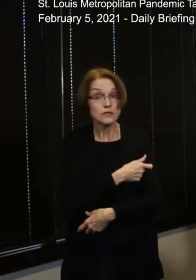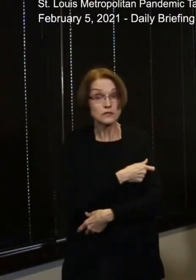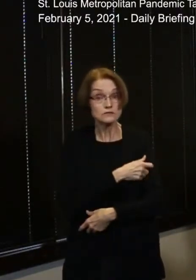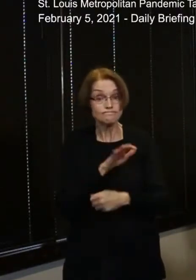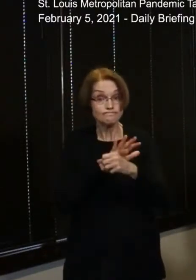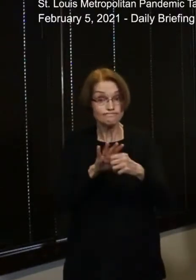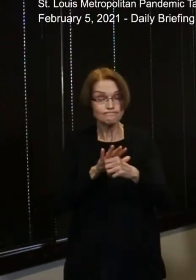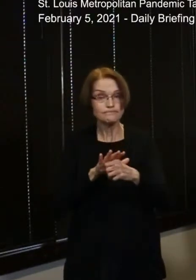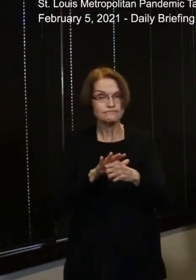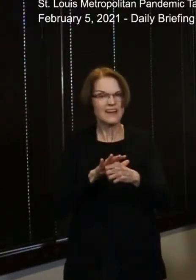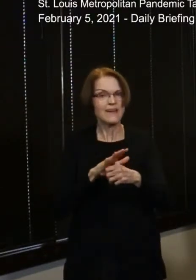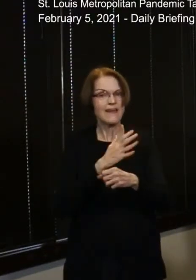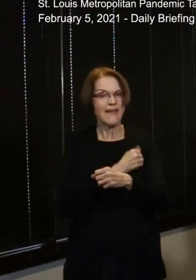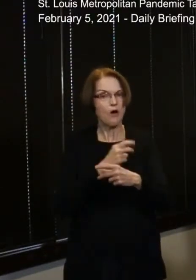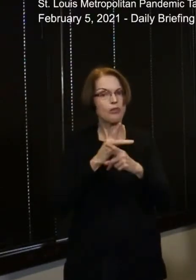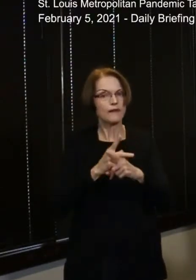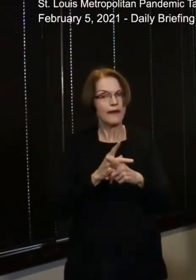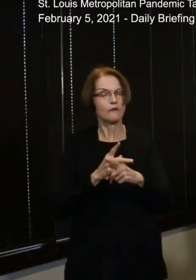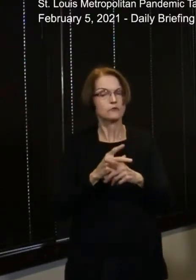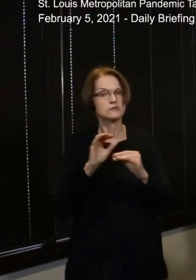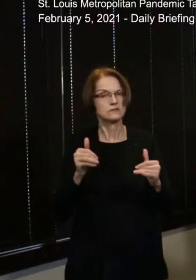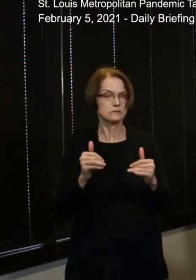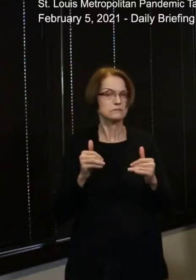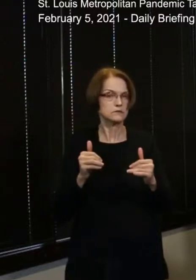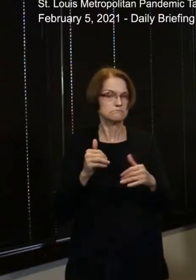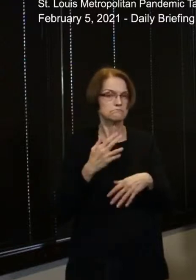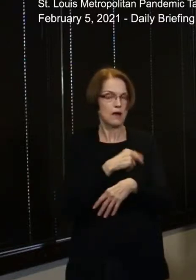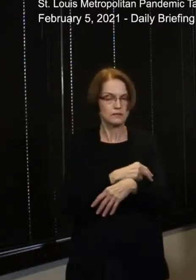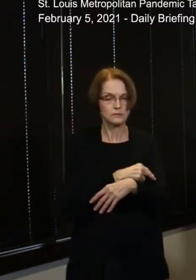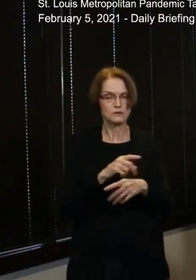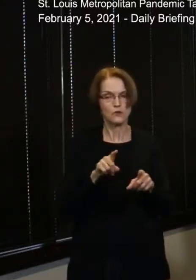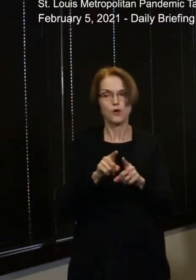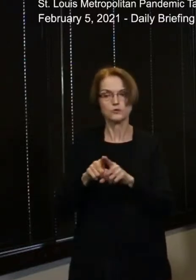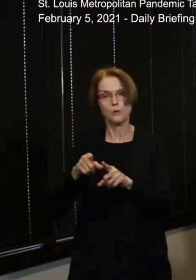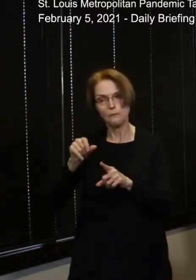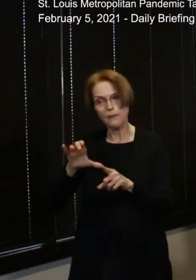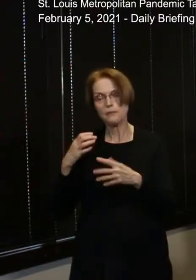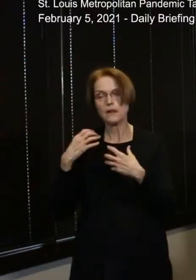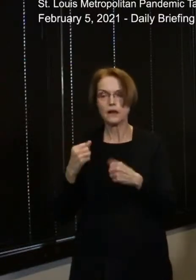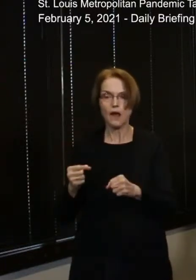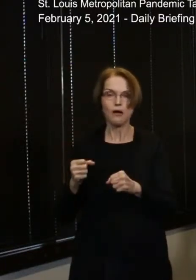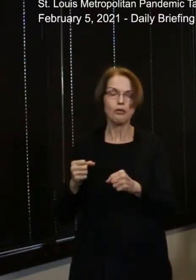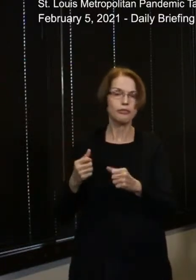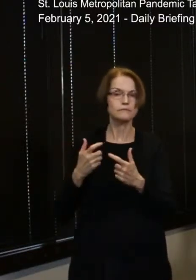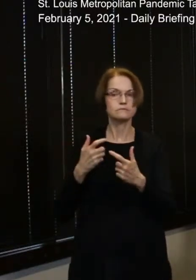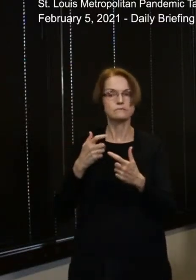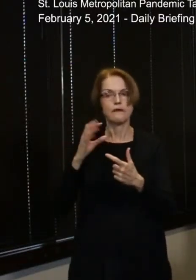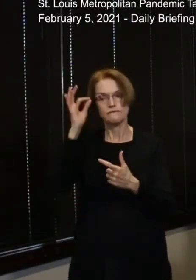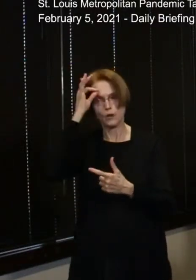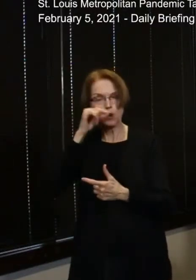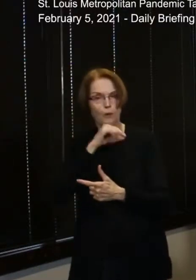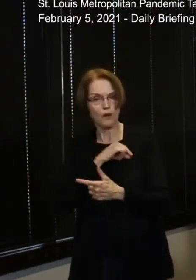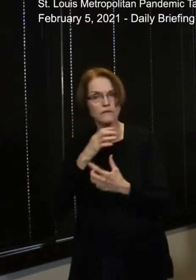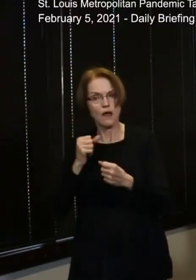systems, but also our federally qualified healthcare centers and public health also contribute to this, also contribute to